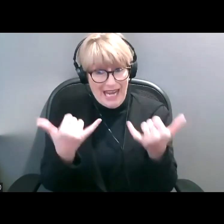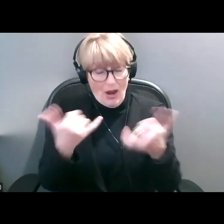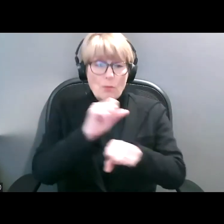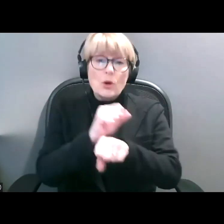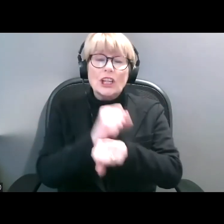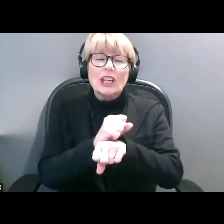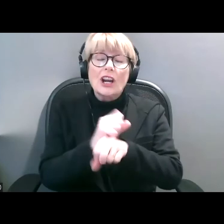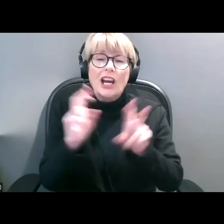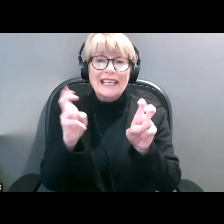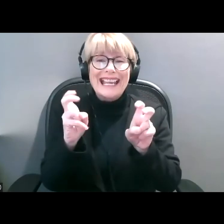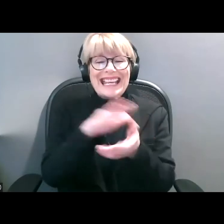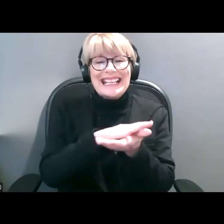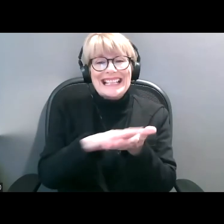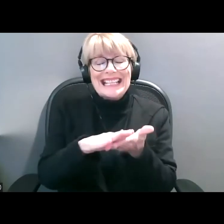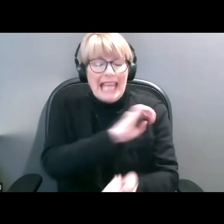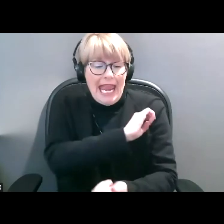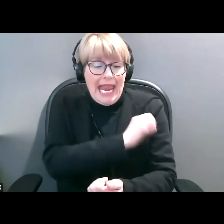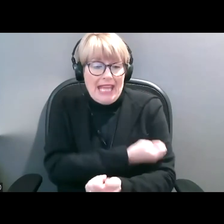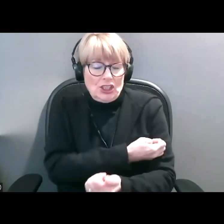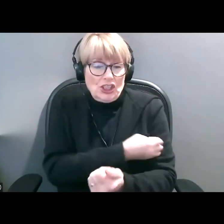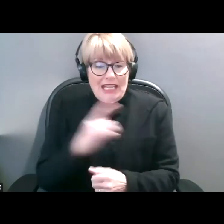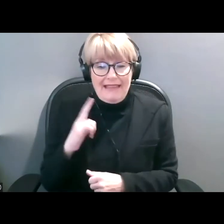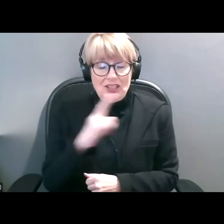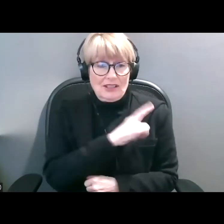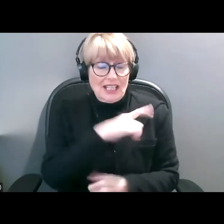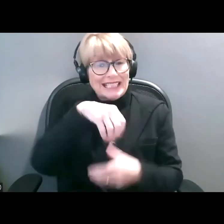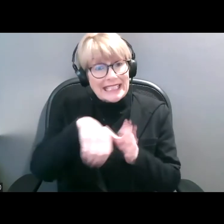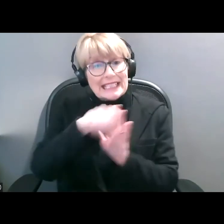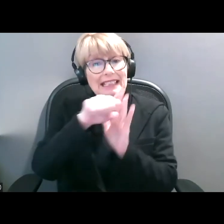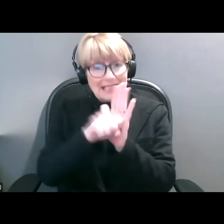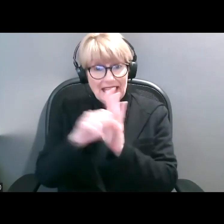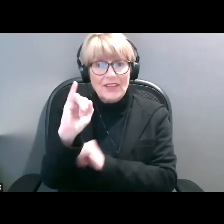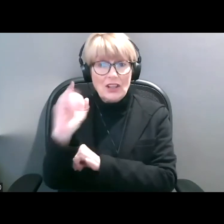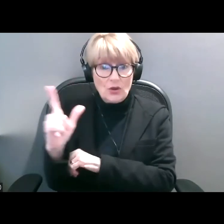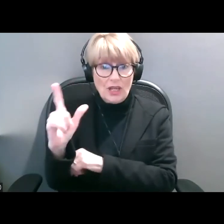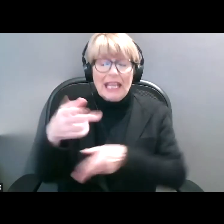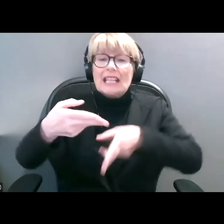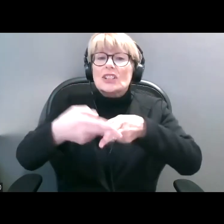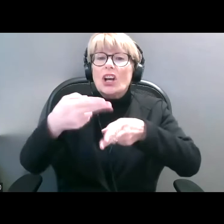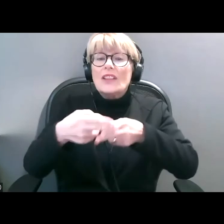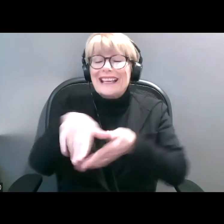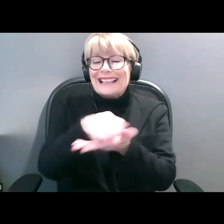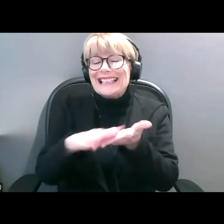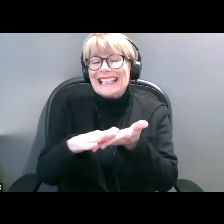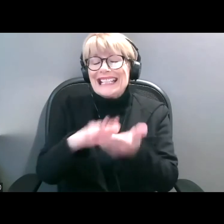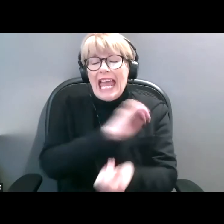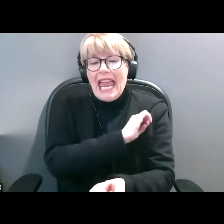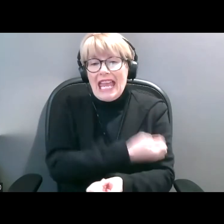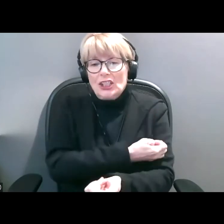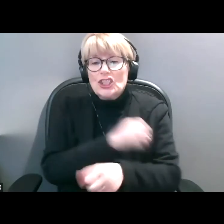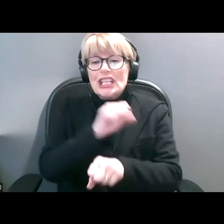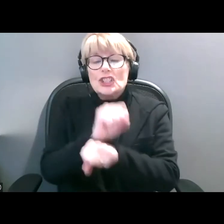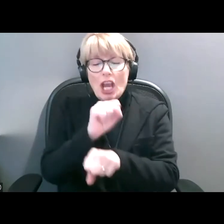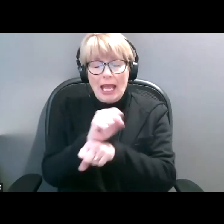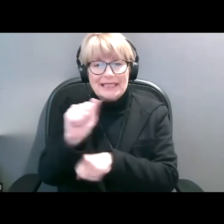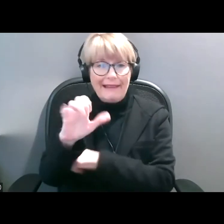clean energy legislation in the state of Illinois, and it's called the Clean Energy Jobs Act. And in 10